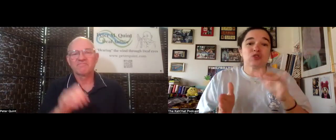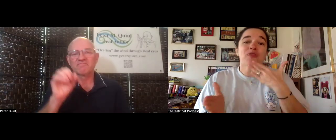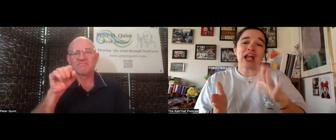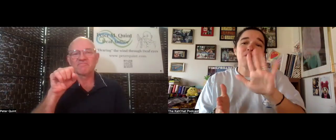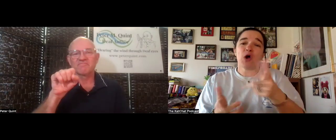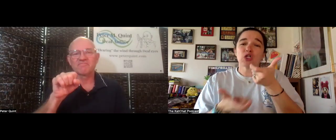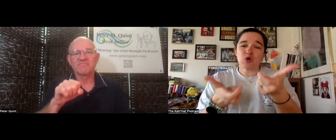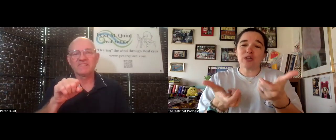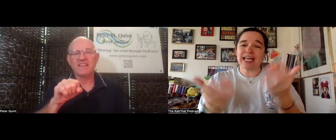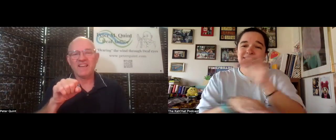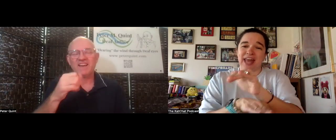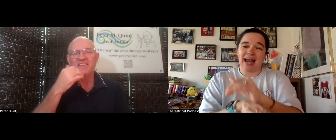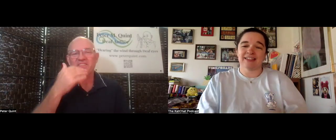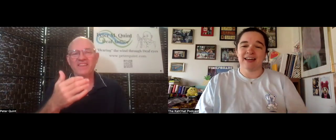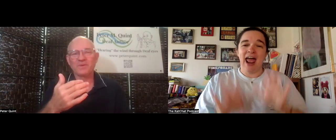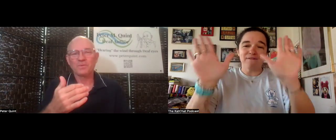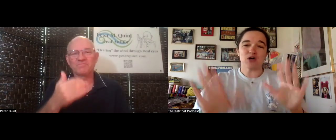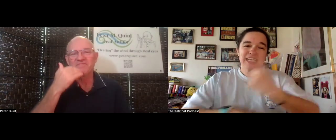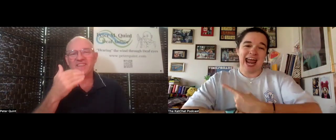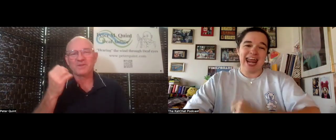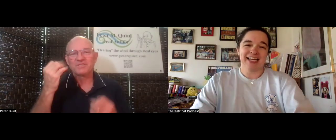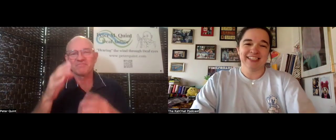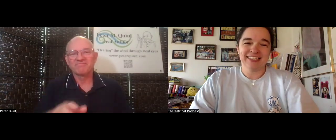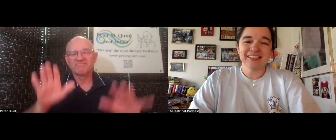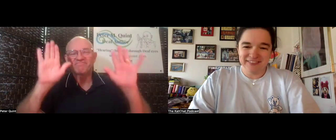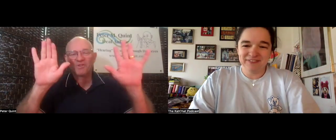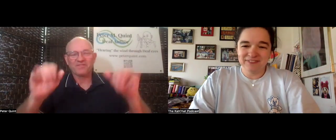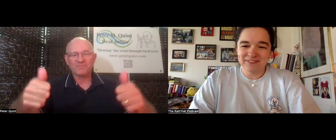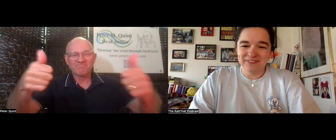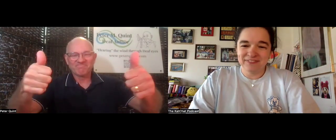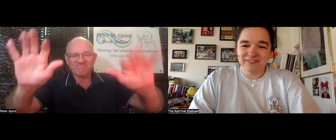authors too. So thank you for tuning in tonight. Have a great day. Wonderful.